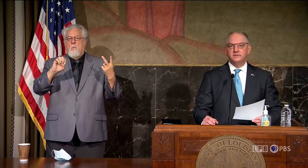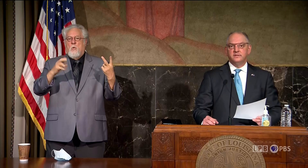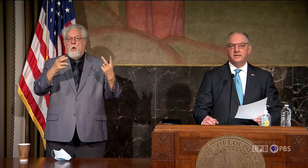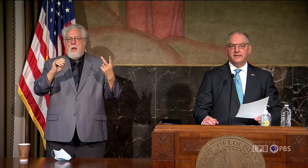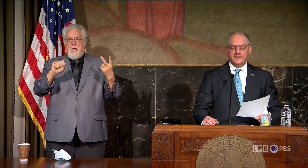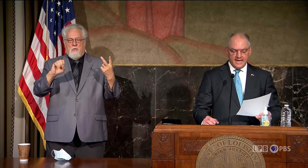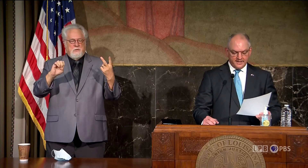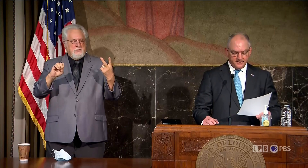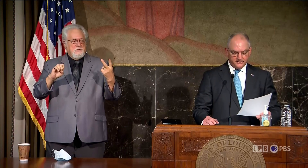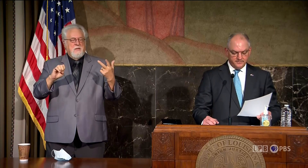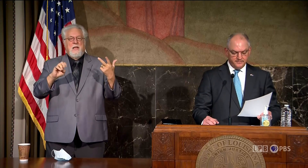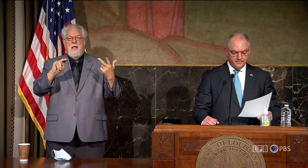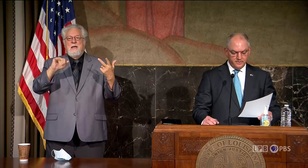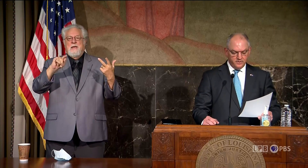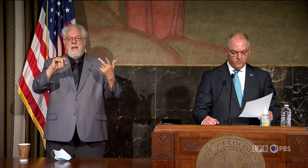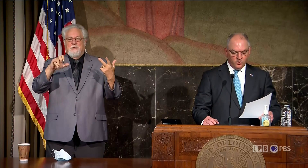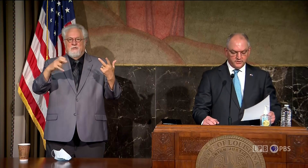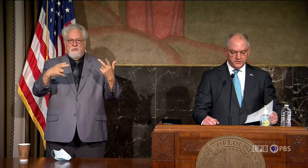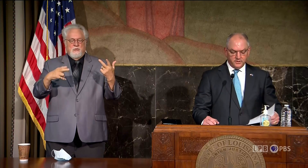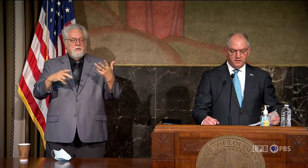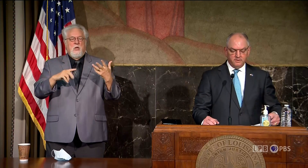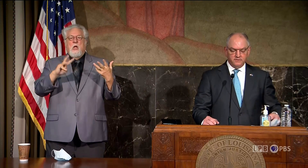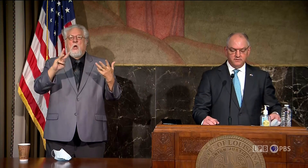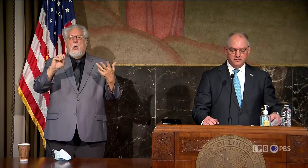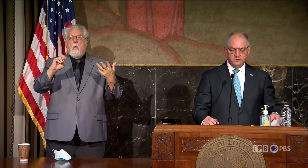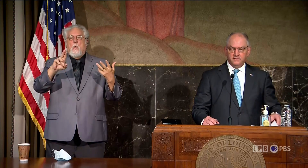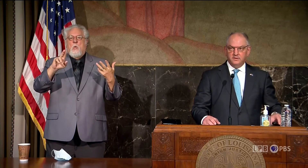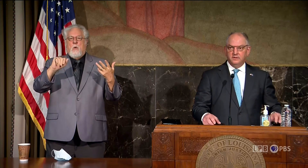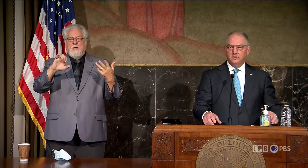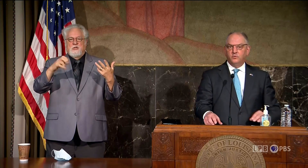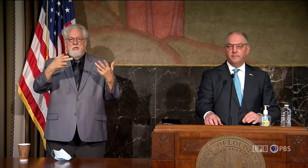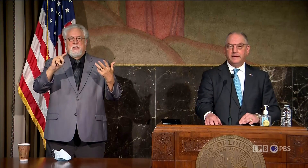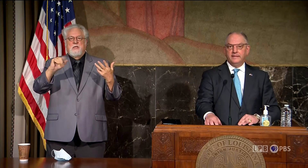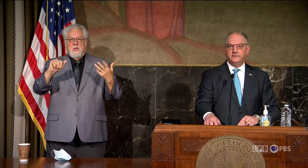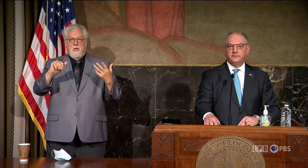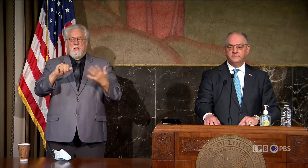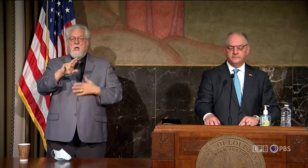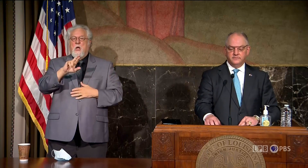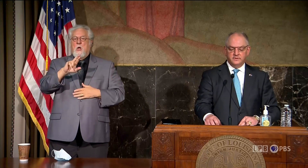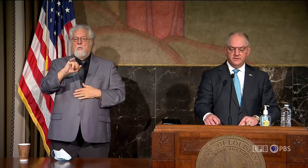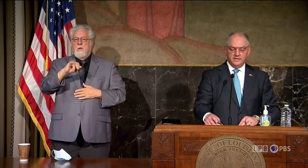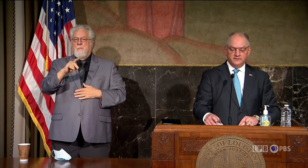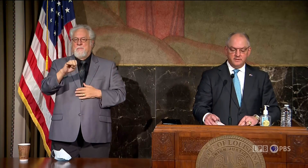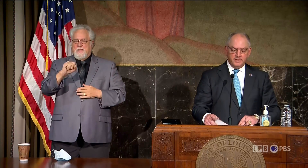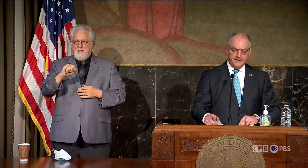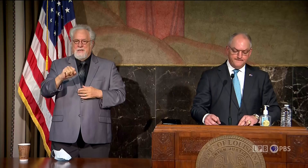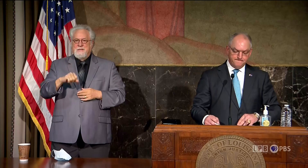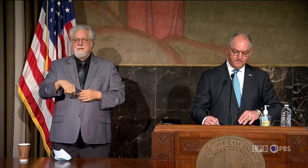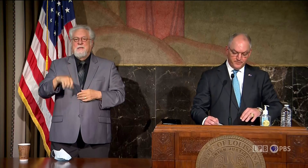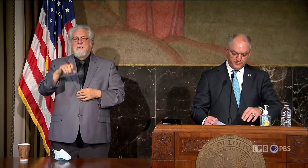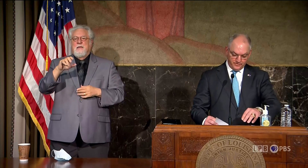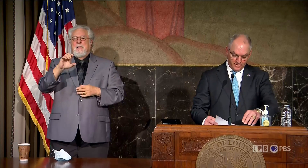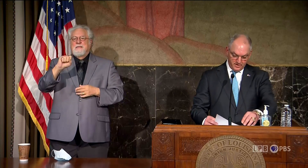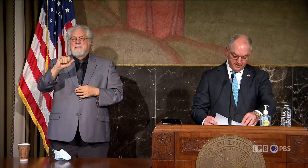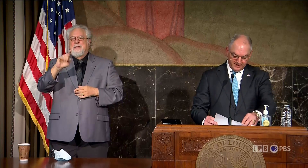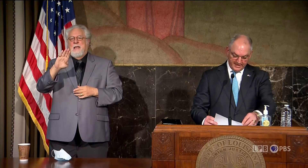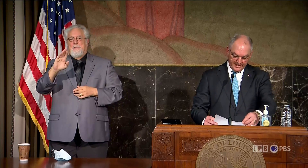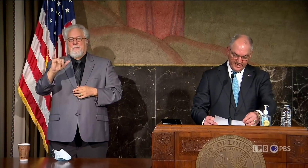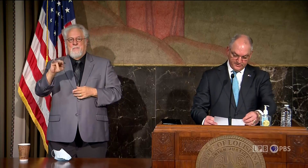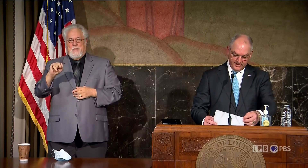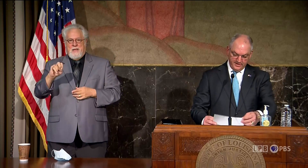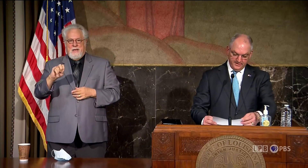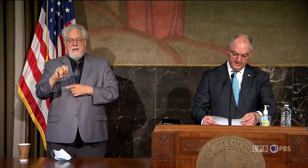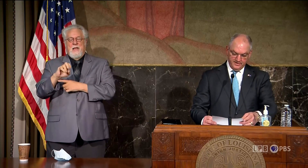Morehouse, Natchitoches, Ouachita, Rapides, Sabine,